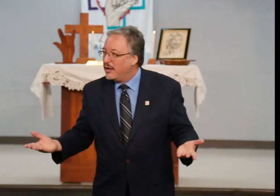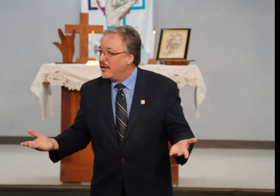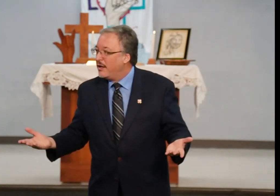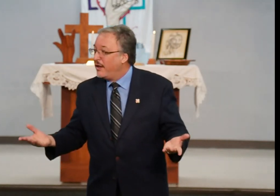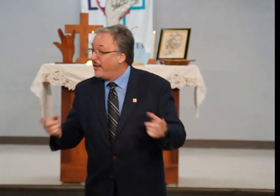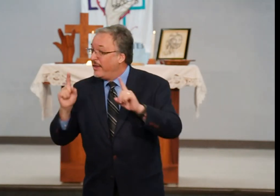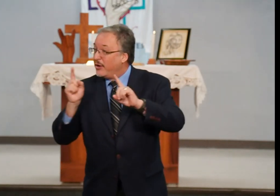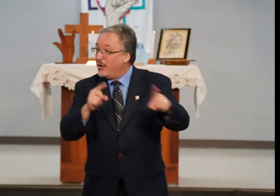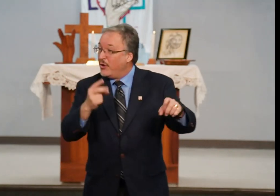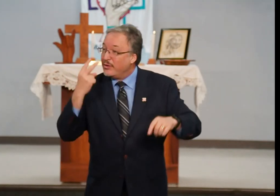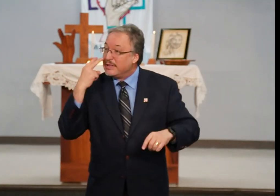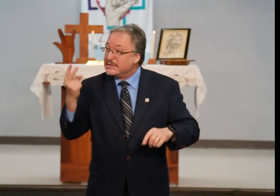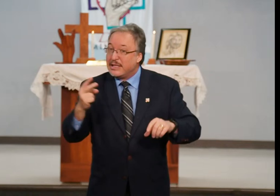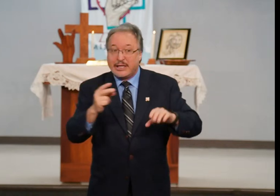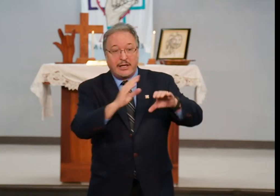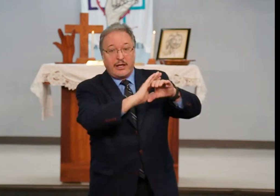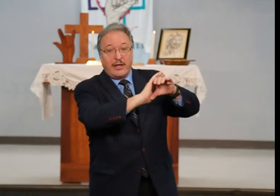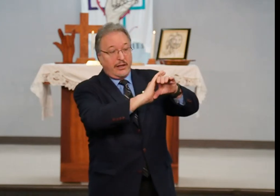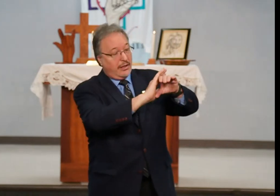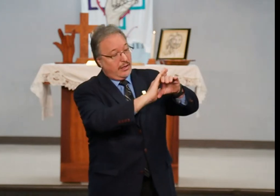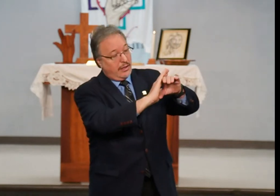spices. But did you see what happened?